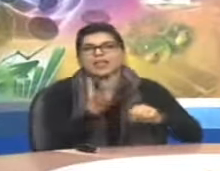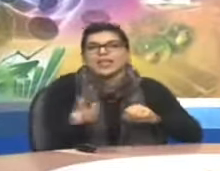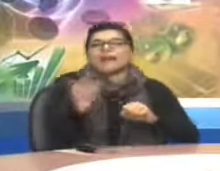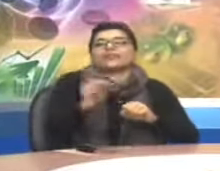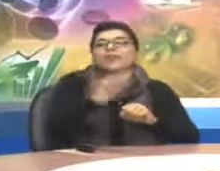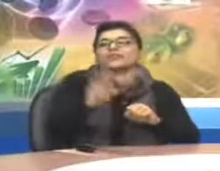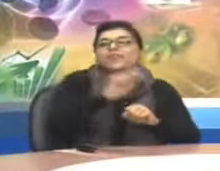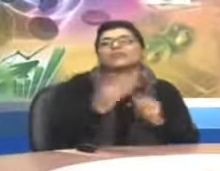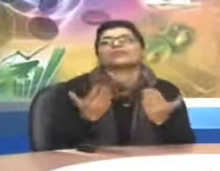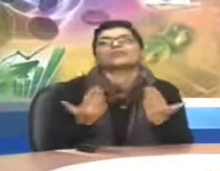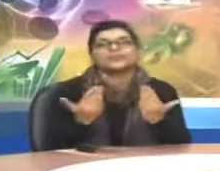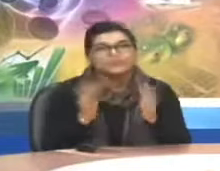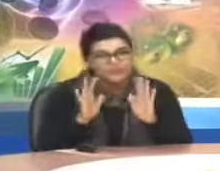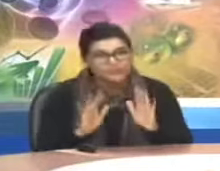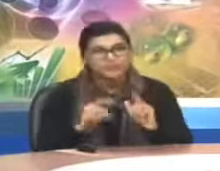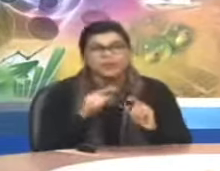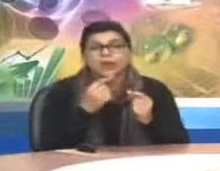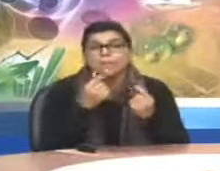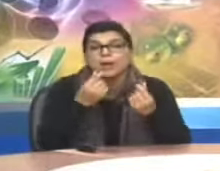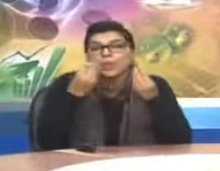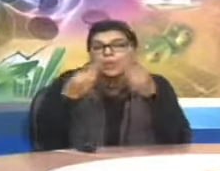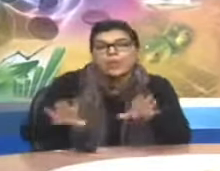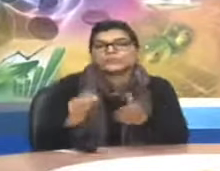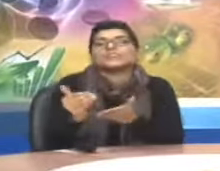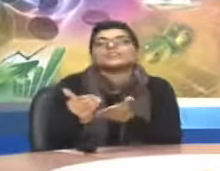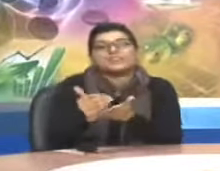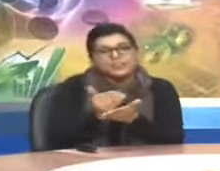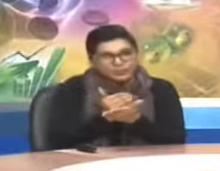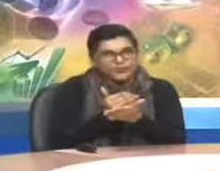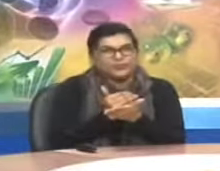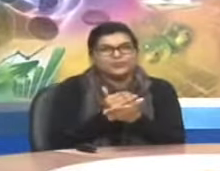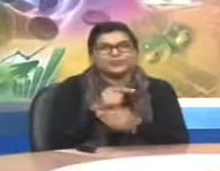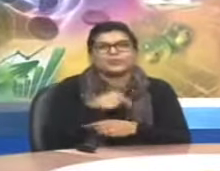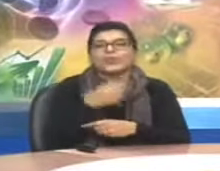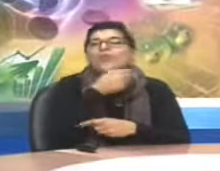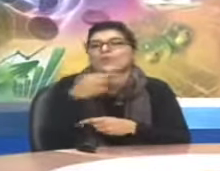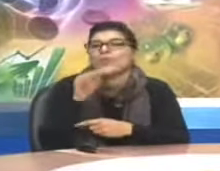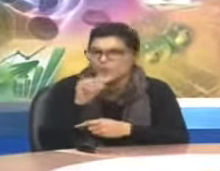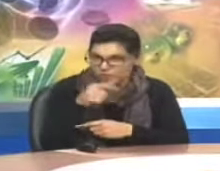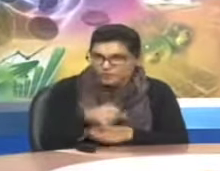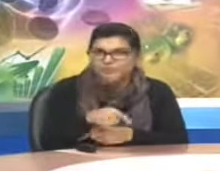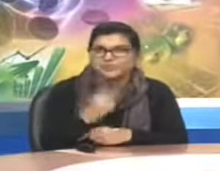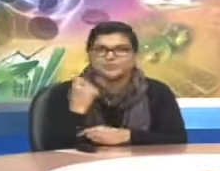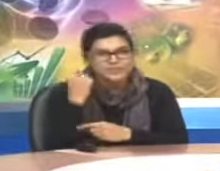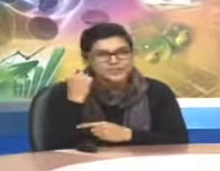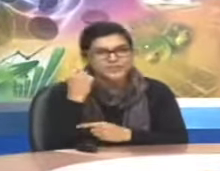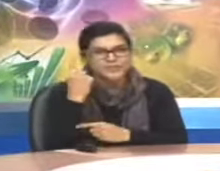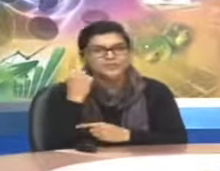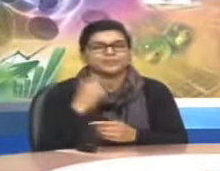and use the thing continuously. It will save our financial money also.